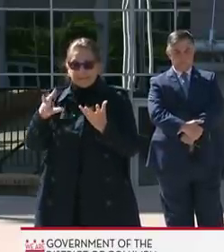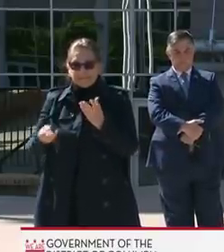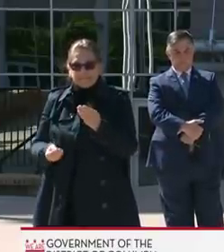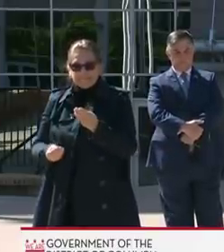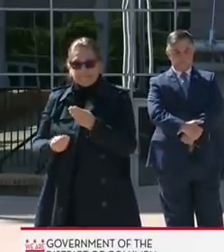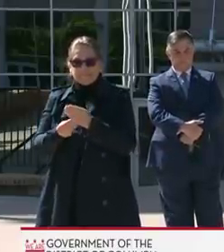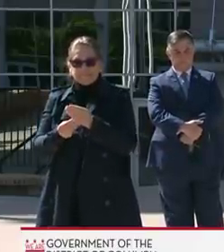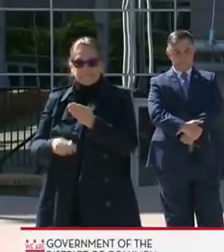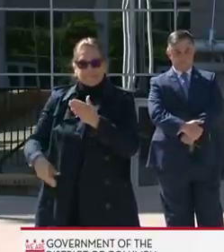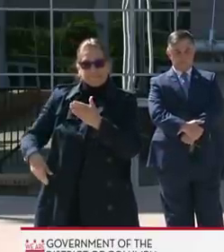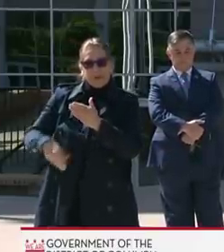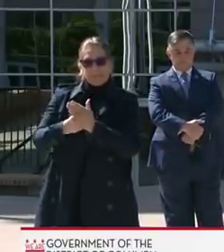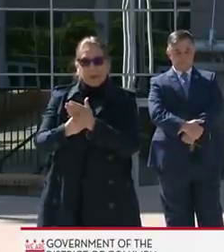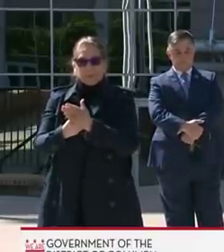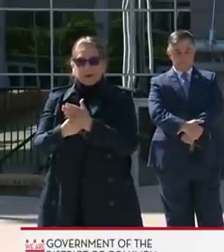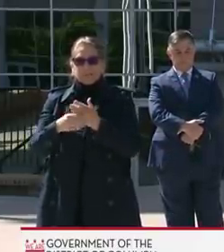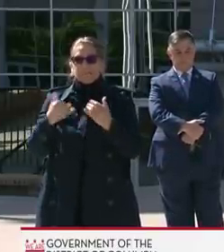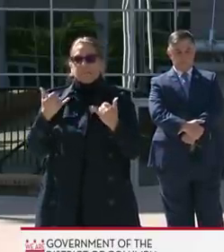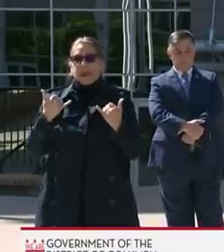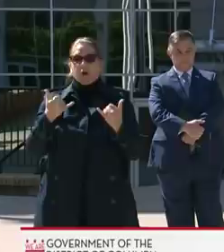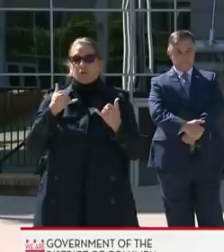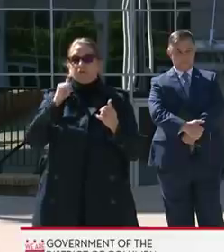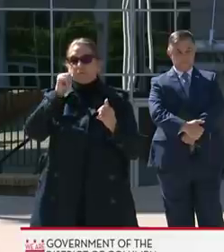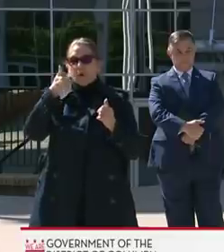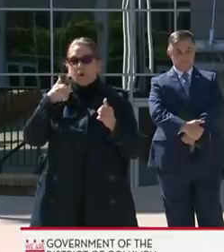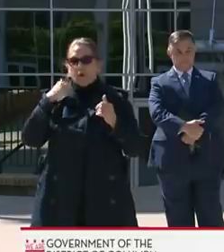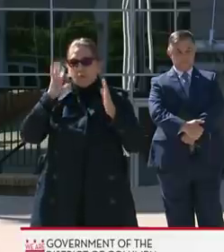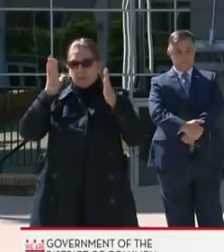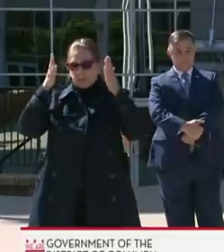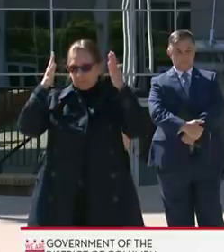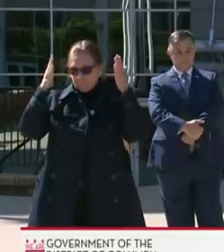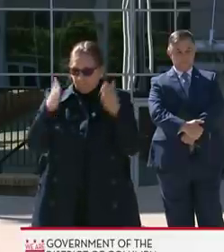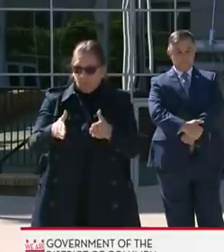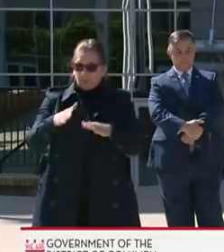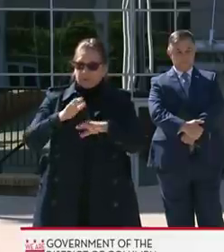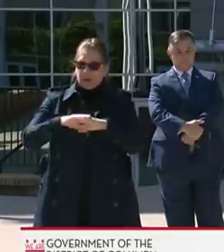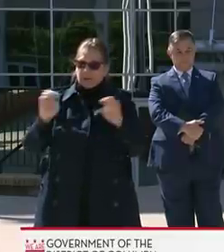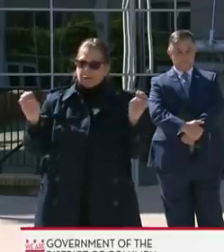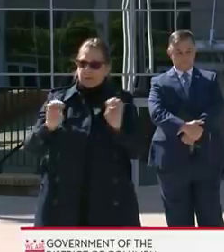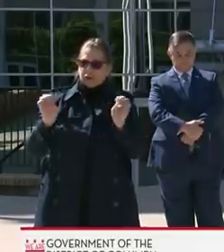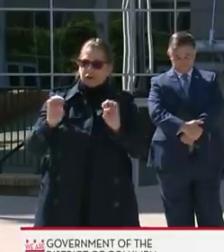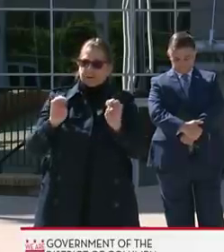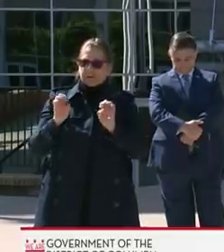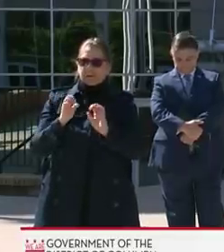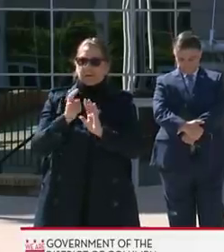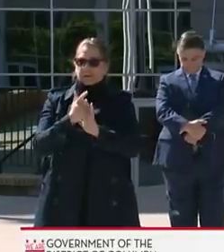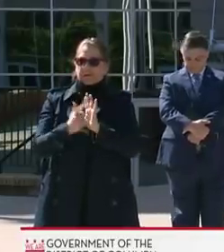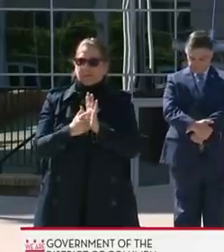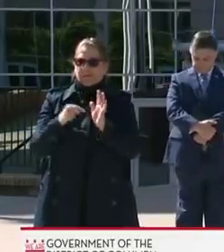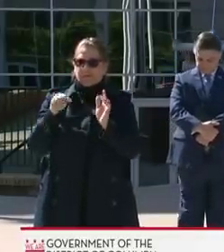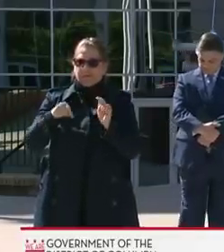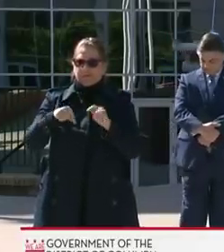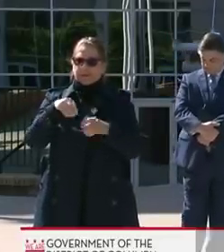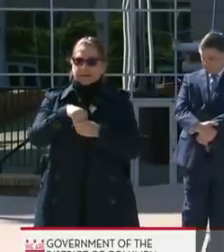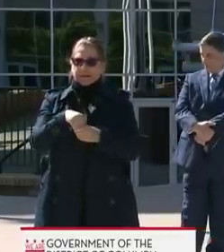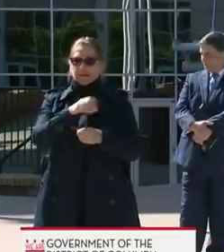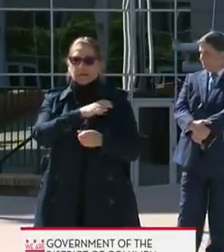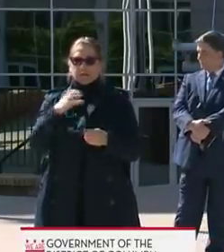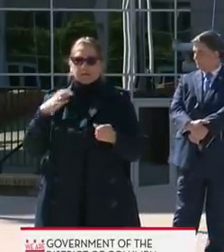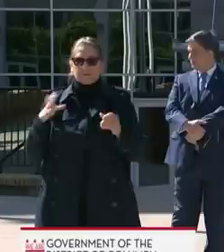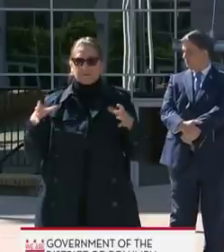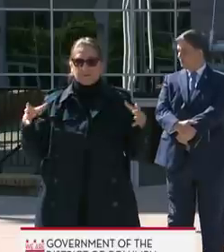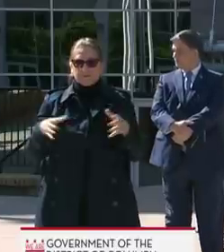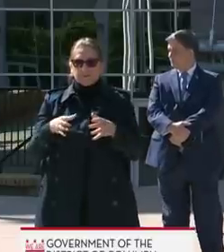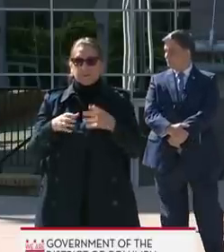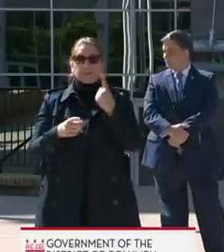emergency bills before the council. There's a bill dealing with Children's Hospital, which is really just extending some authority